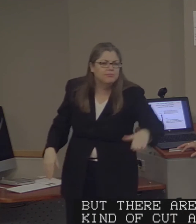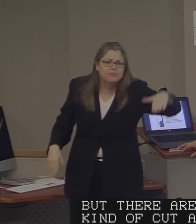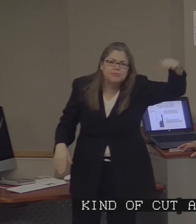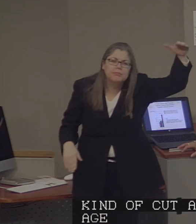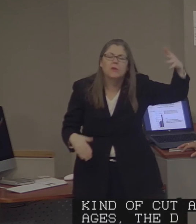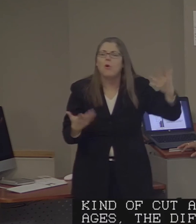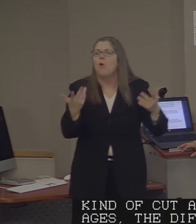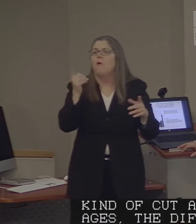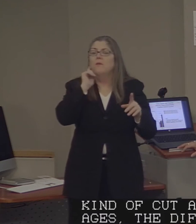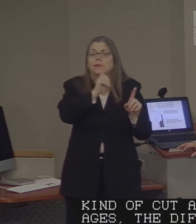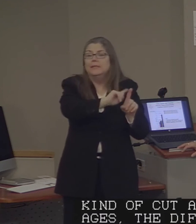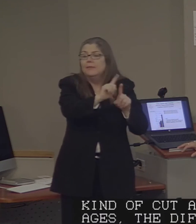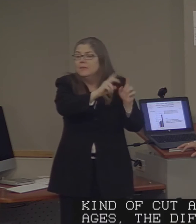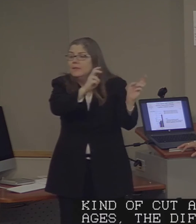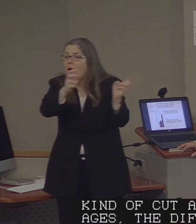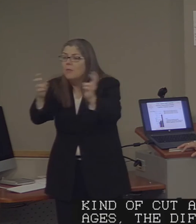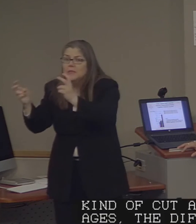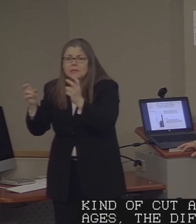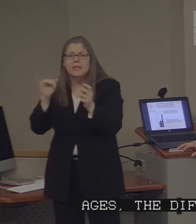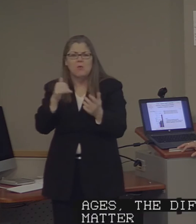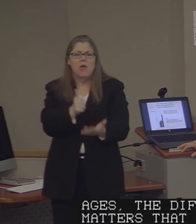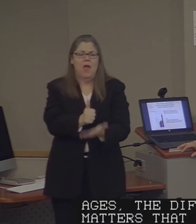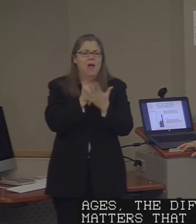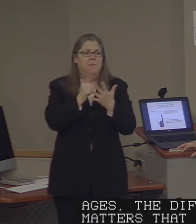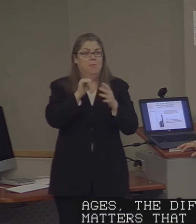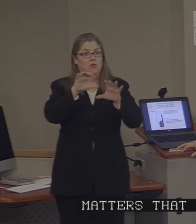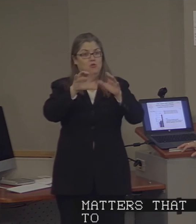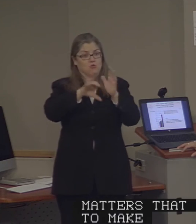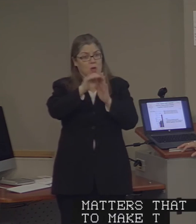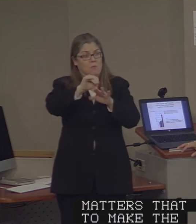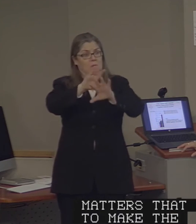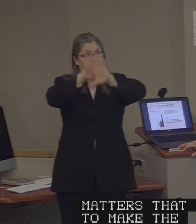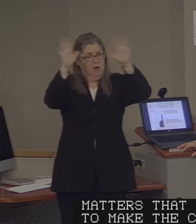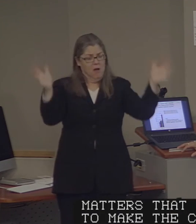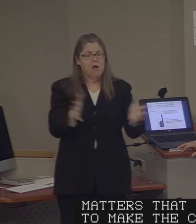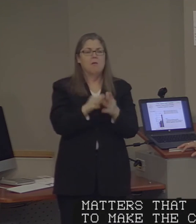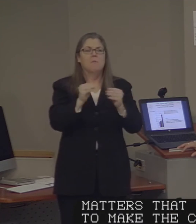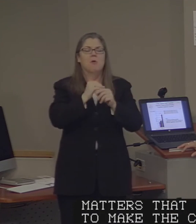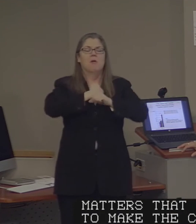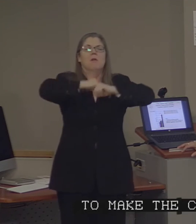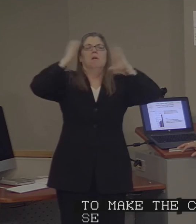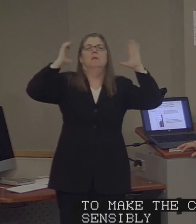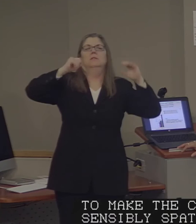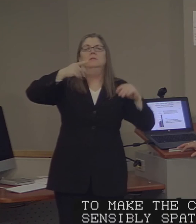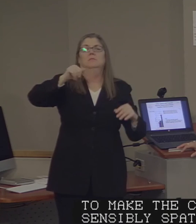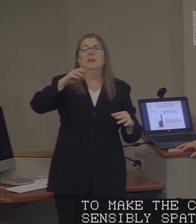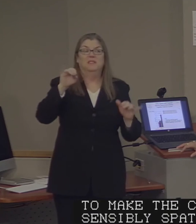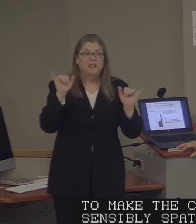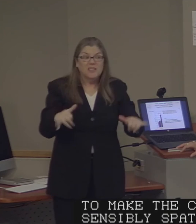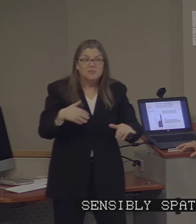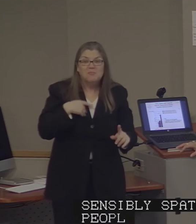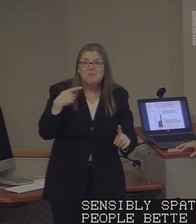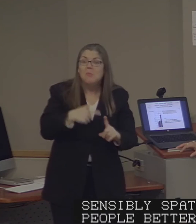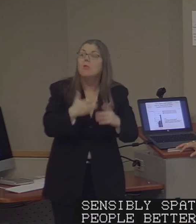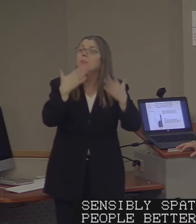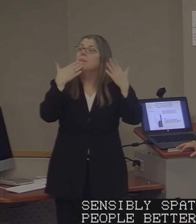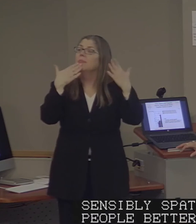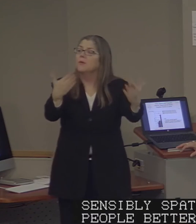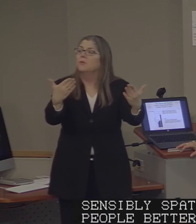use to make the curriculum more sensibly spatial and to teach people better. So, thank you.